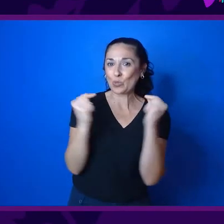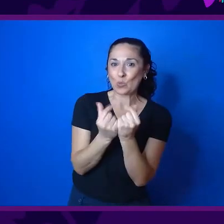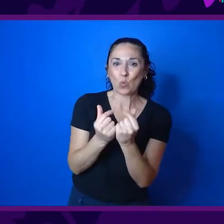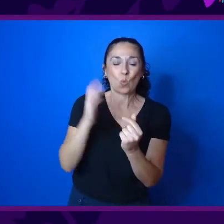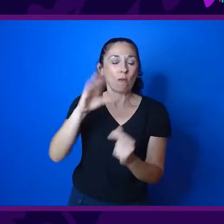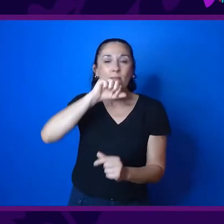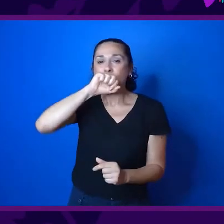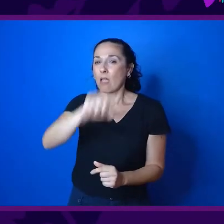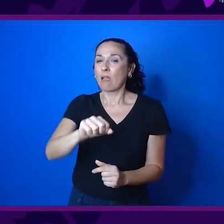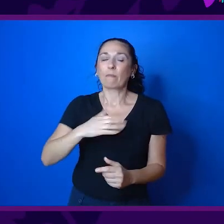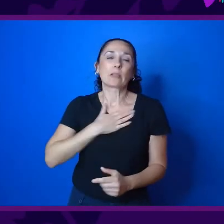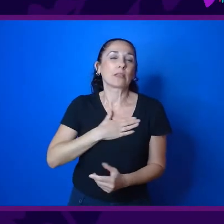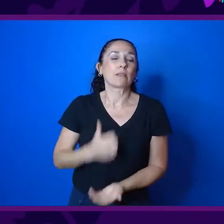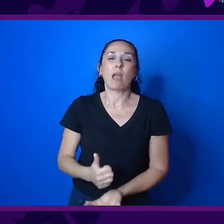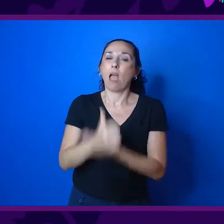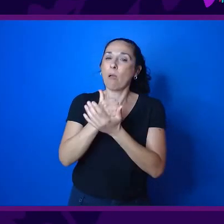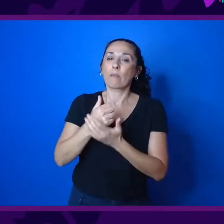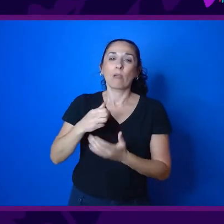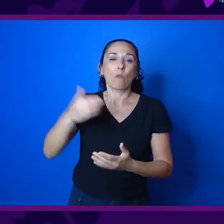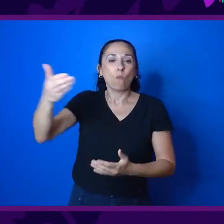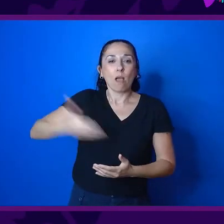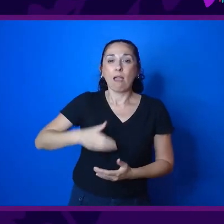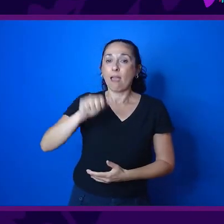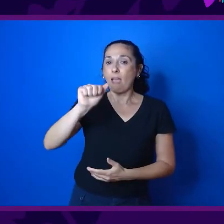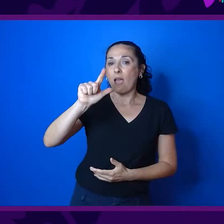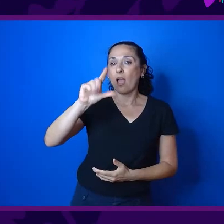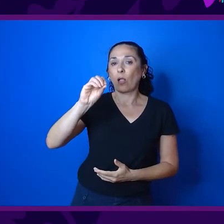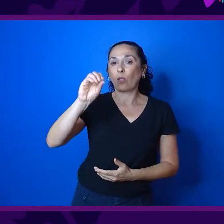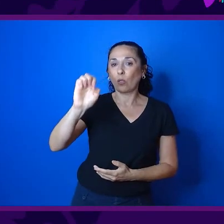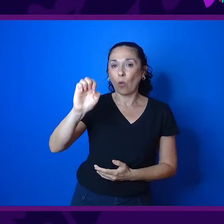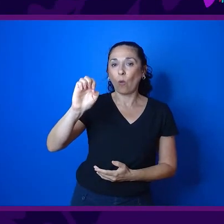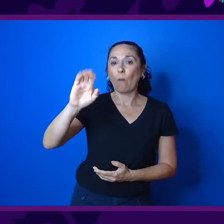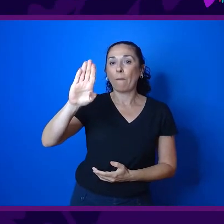Please help me welcome Aloe Black and Maya Jupiter.